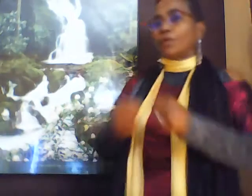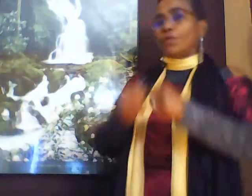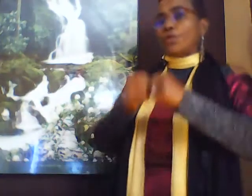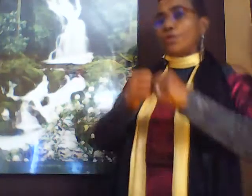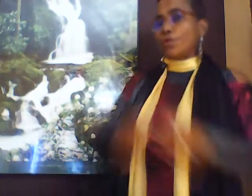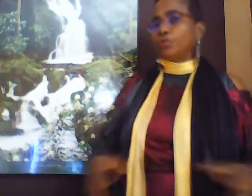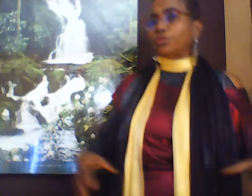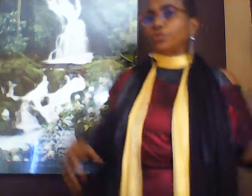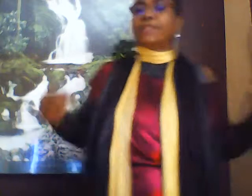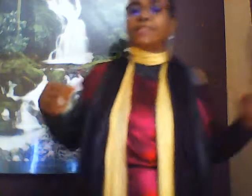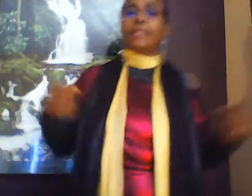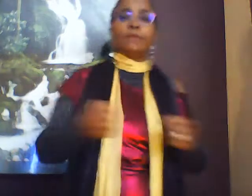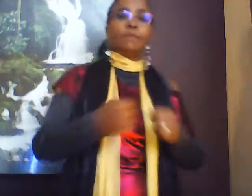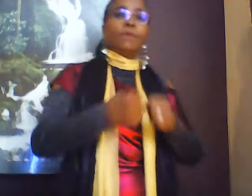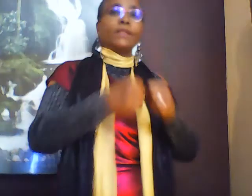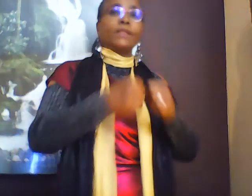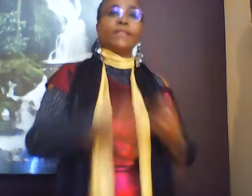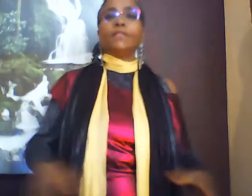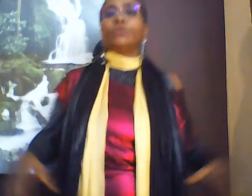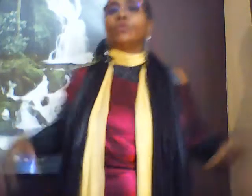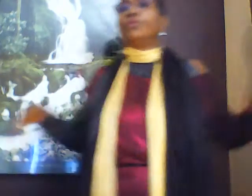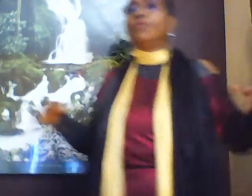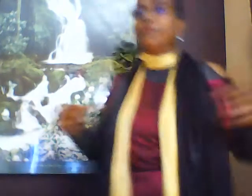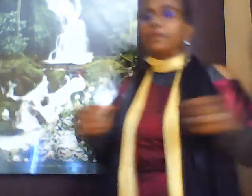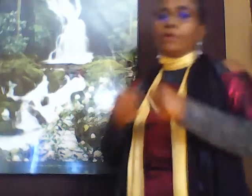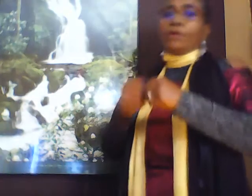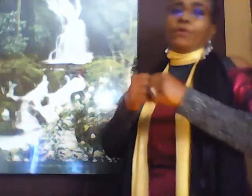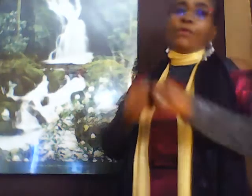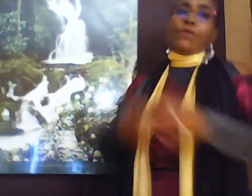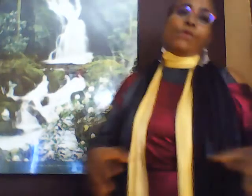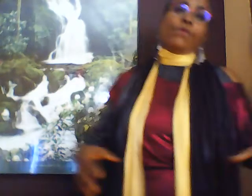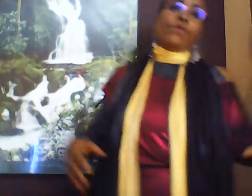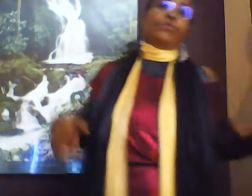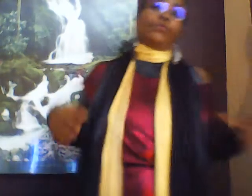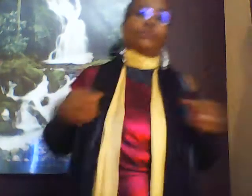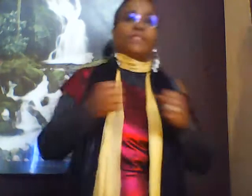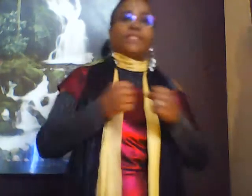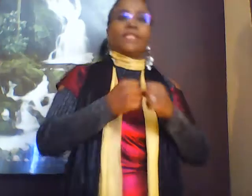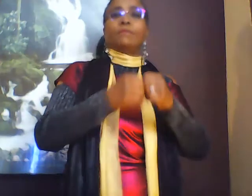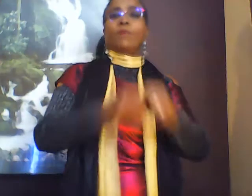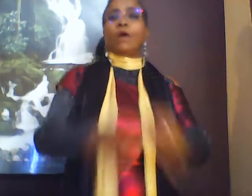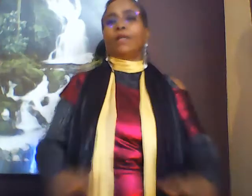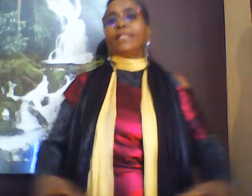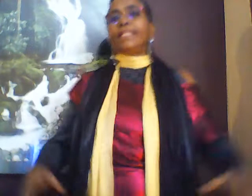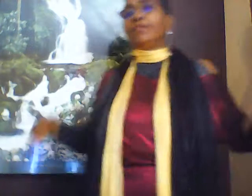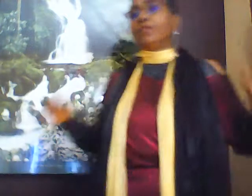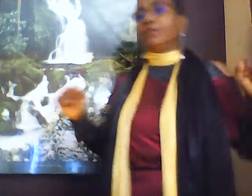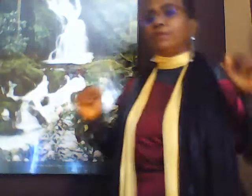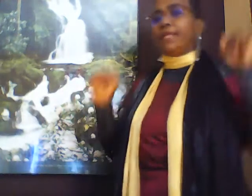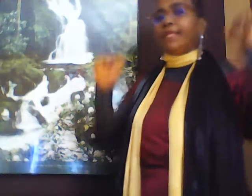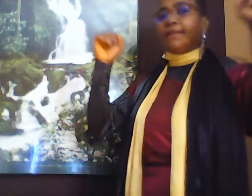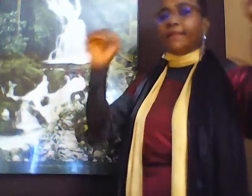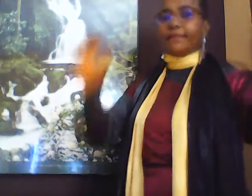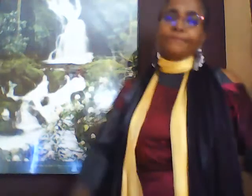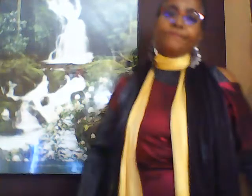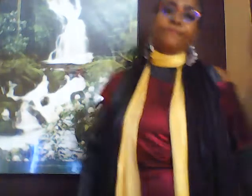The wall to seal. Body to heal. The wall to seal. Body to heal.